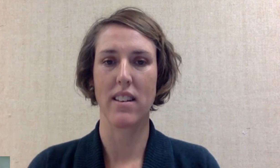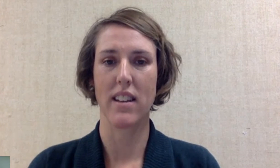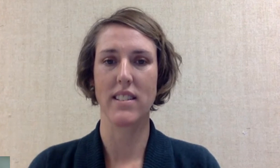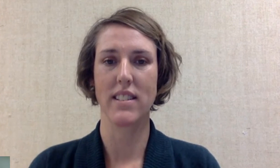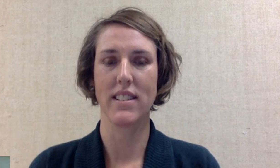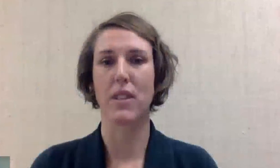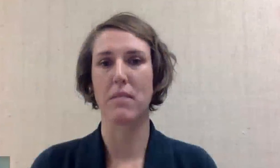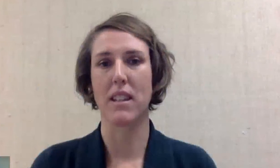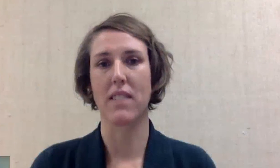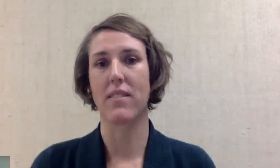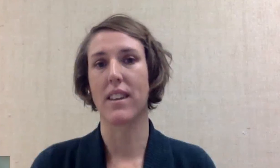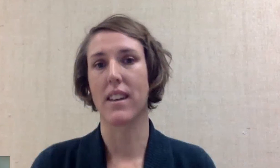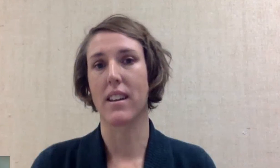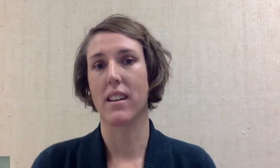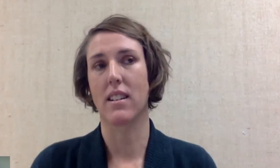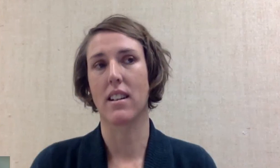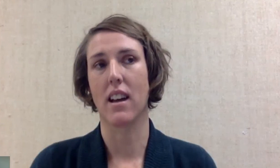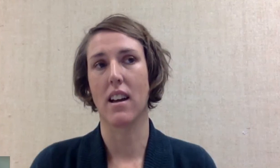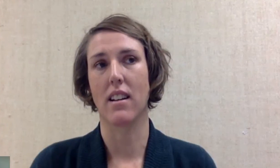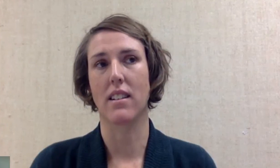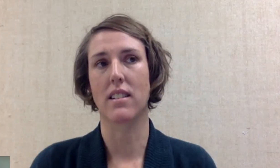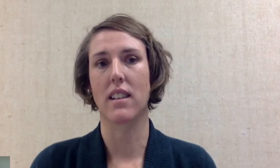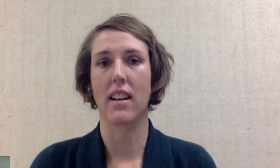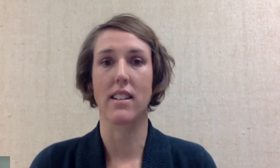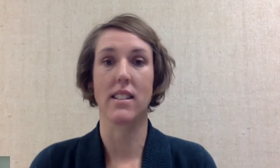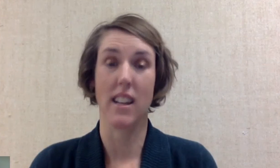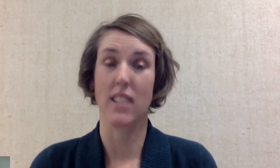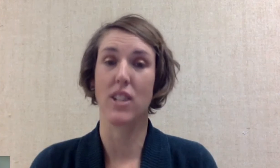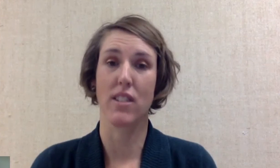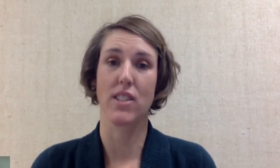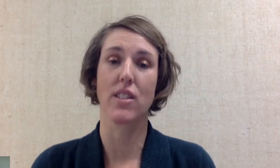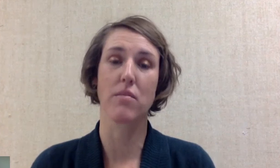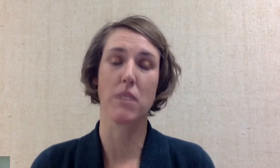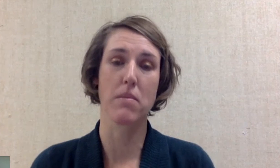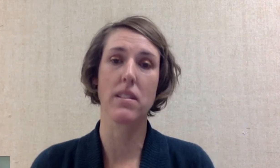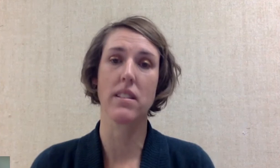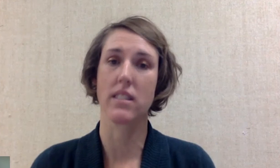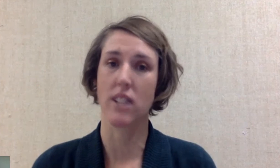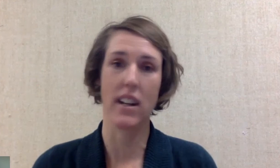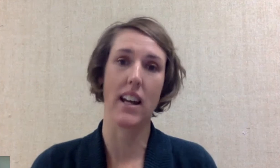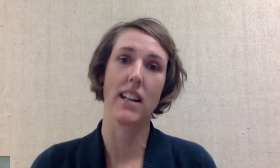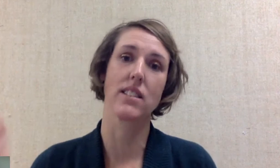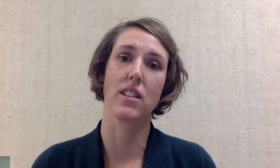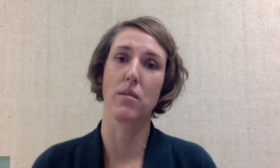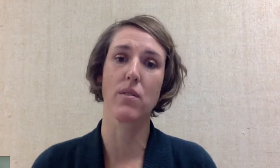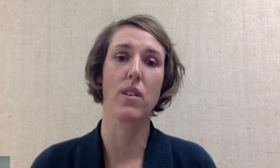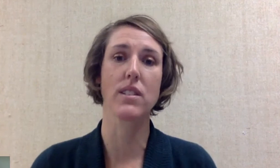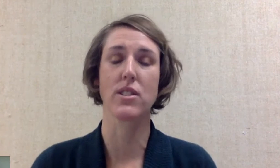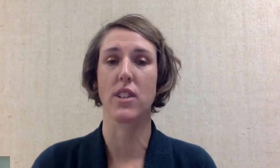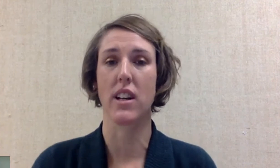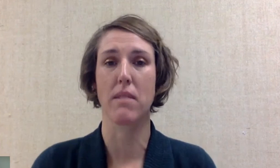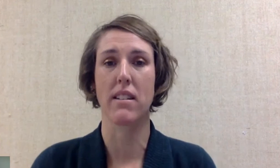things. Your belief in Canada's next generation of people that are trying to get into the workforce and trying to better